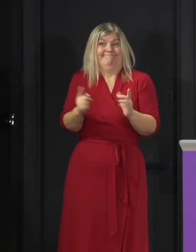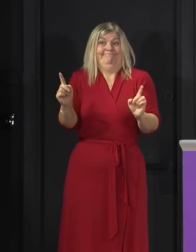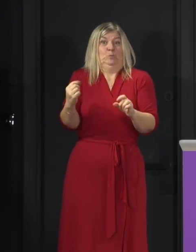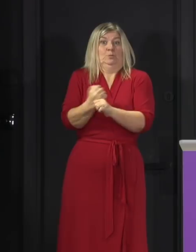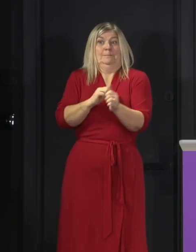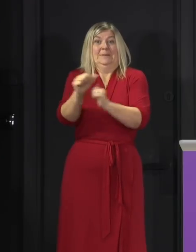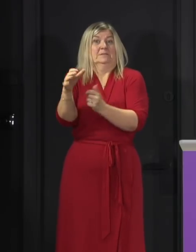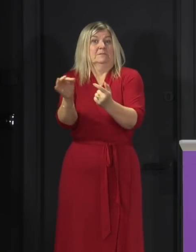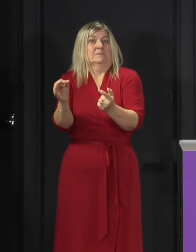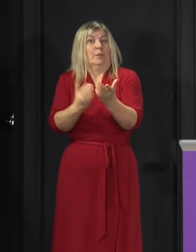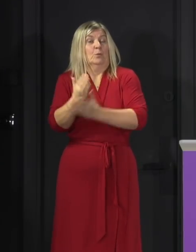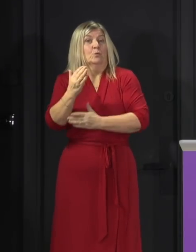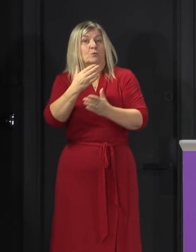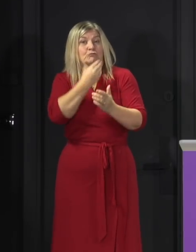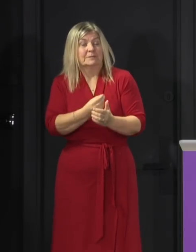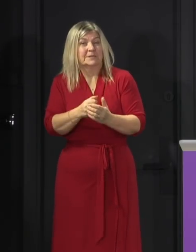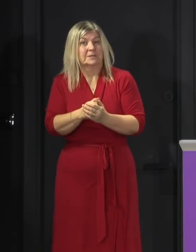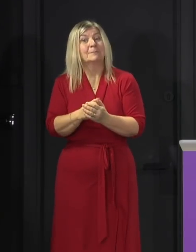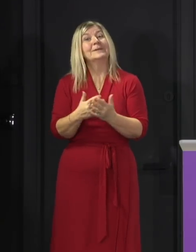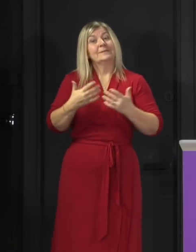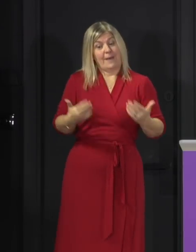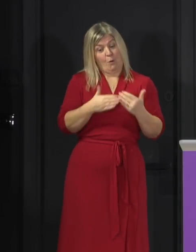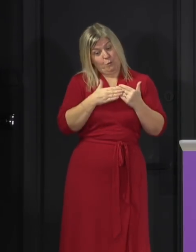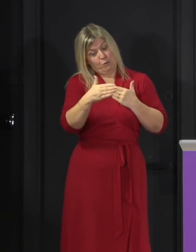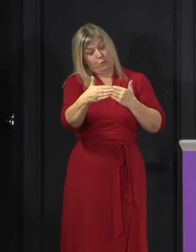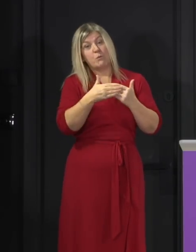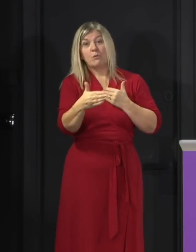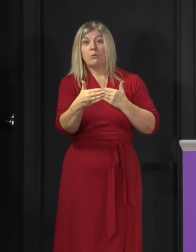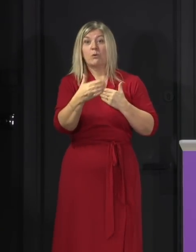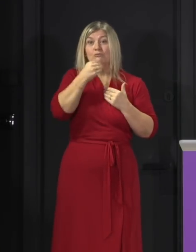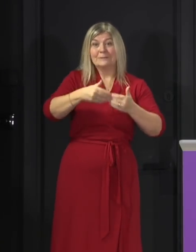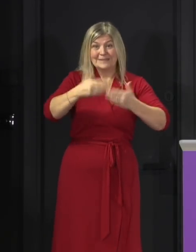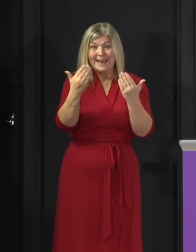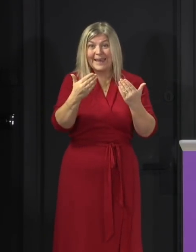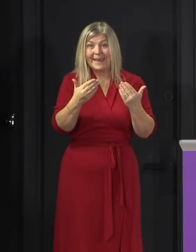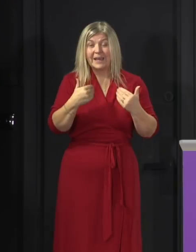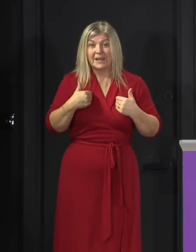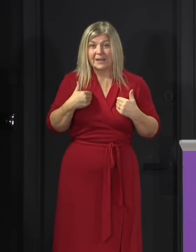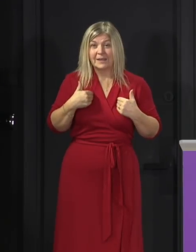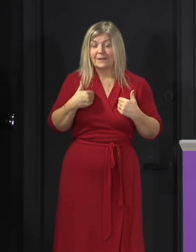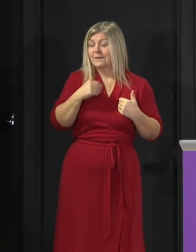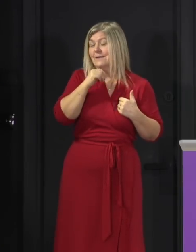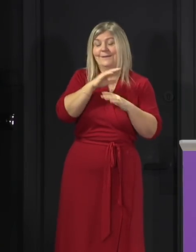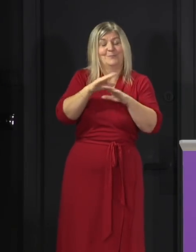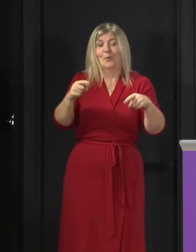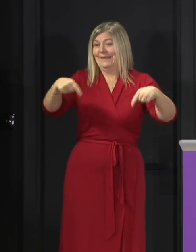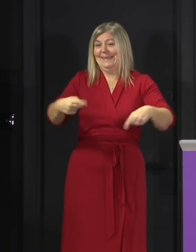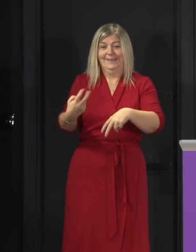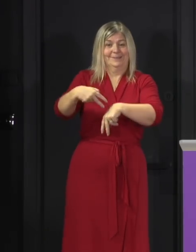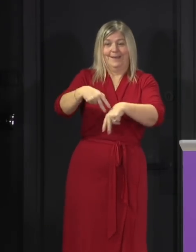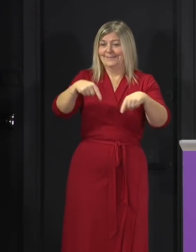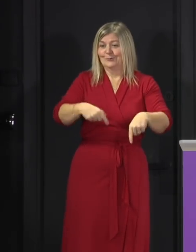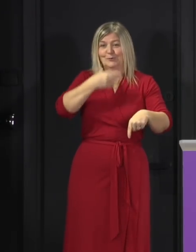between now and Christmas Day, I'm not saying I'm going to be standing here on Christmas Day. You